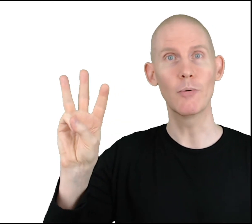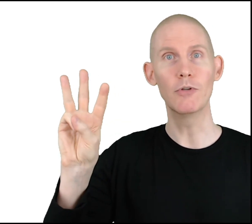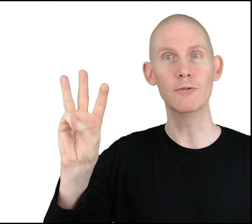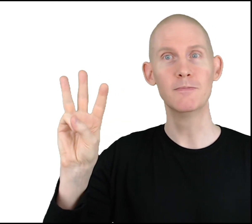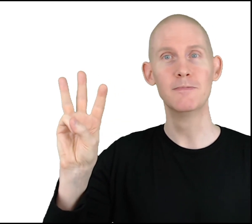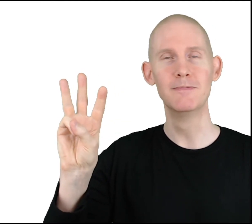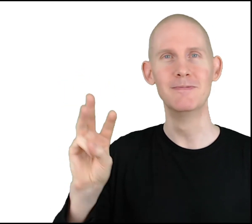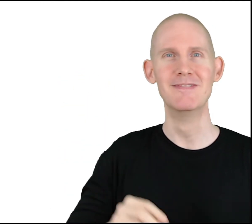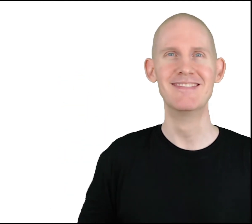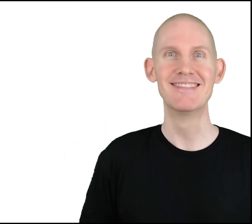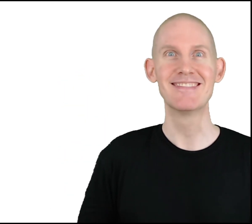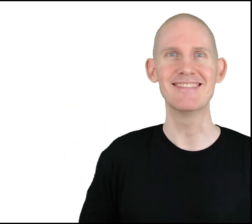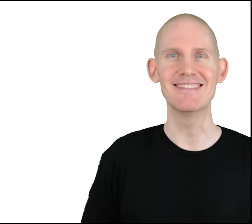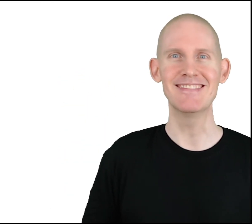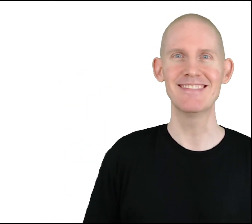W.